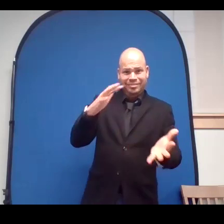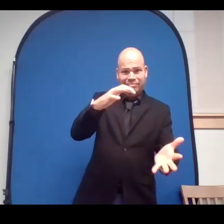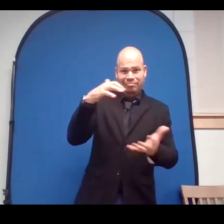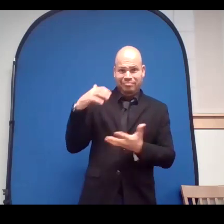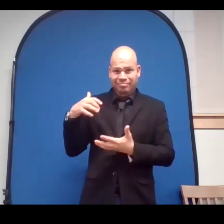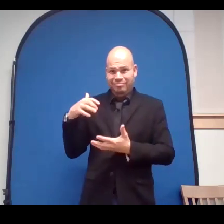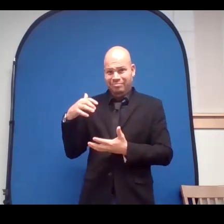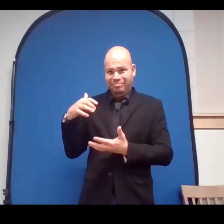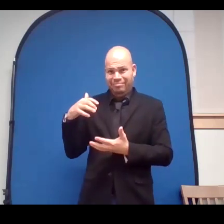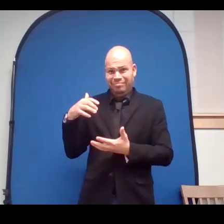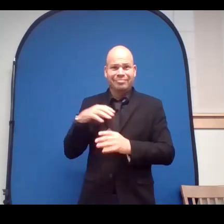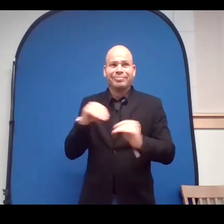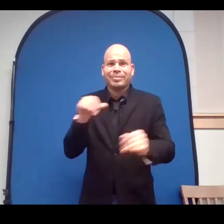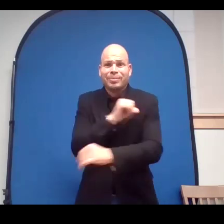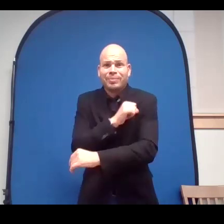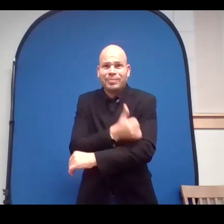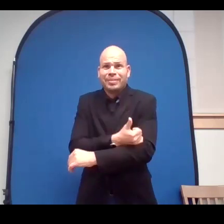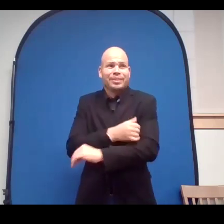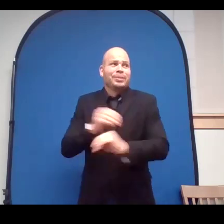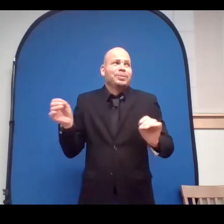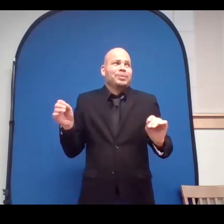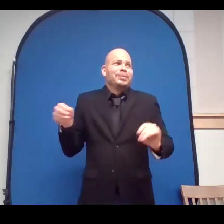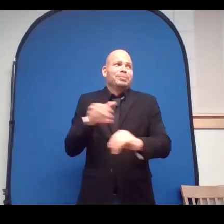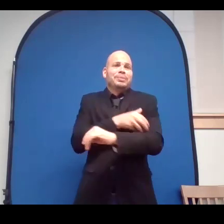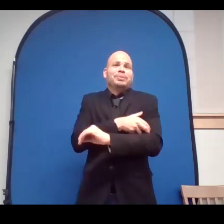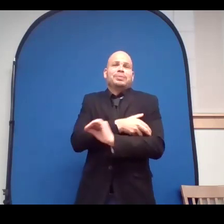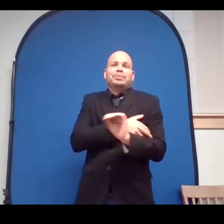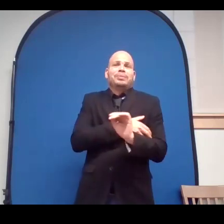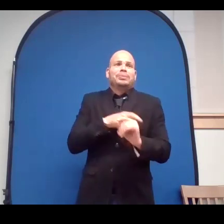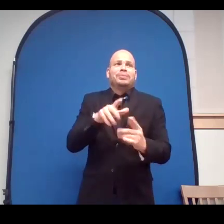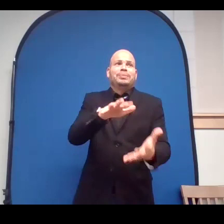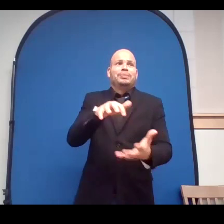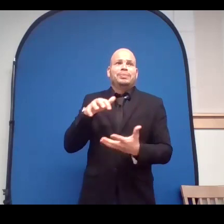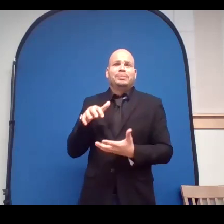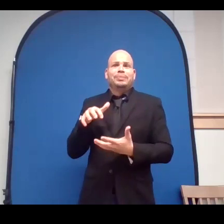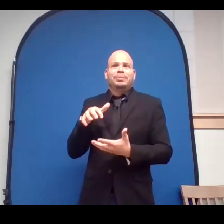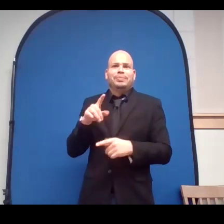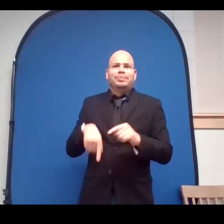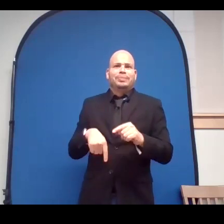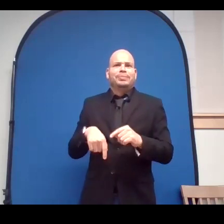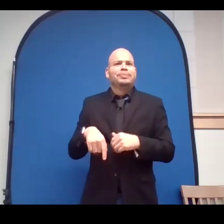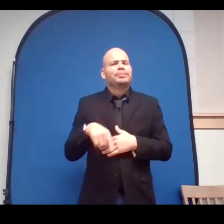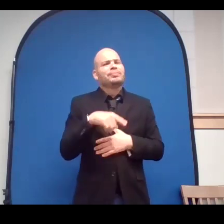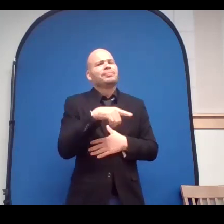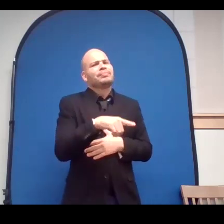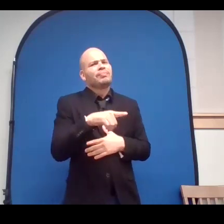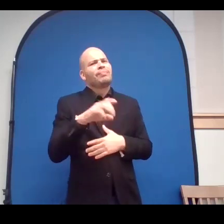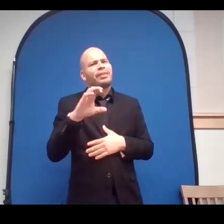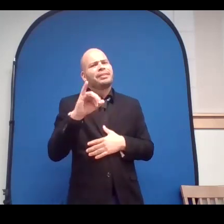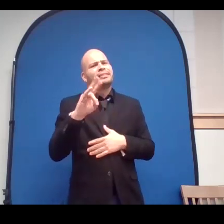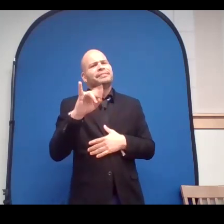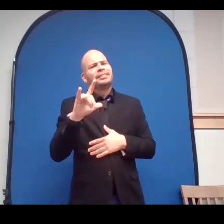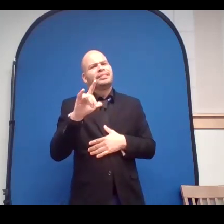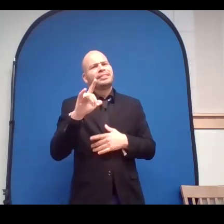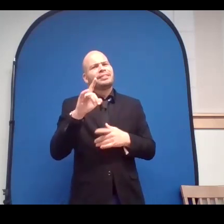basically I have no authority to remove the firearms from his residence. What do you mean a civil agreement between Card and his family?